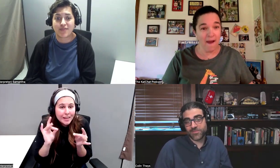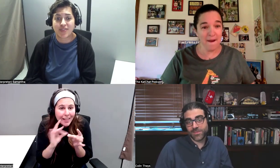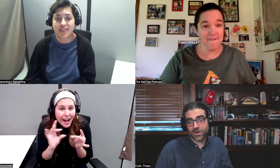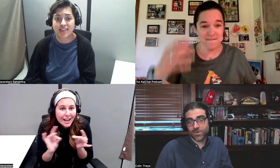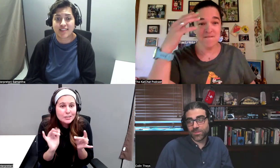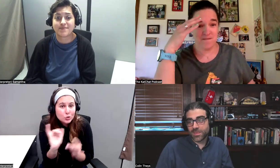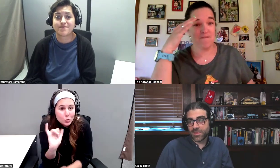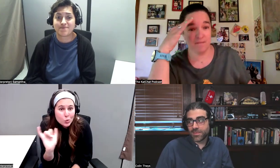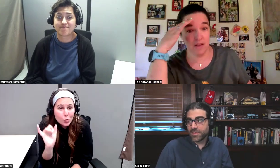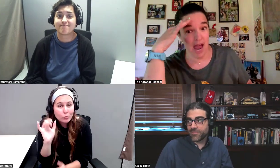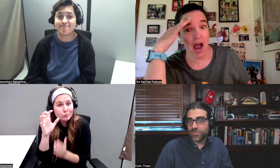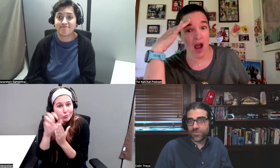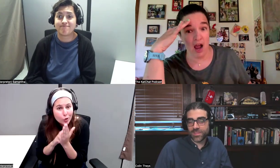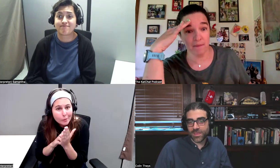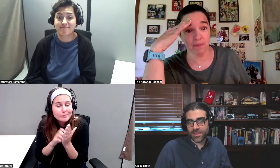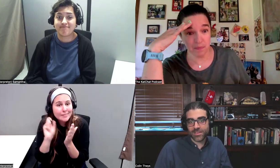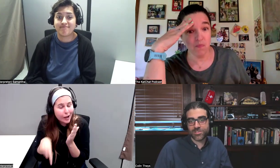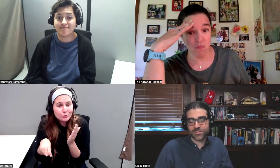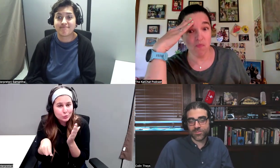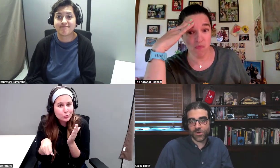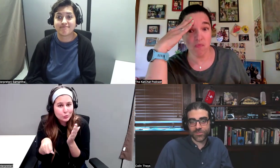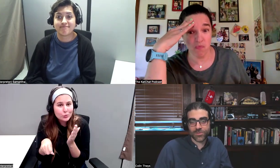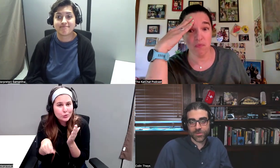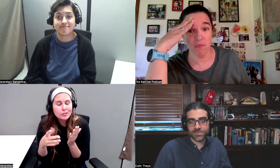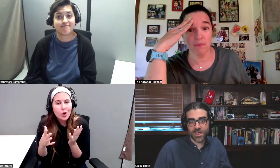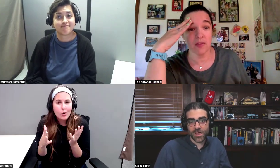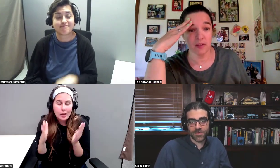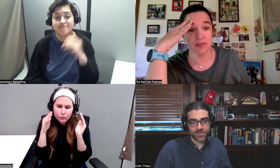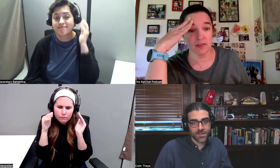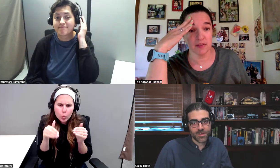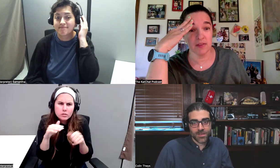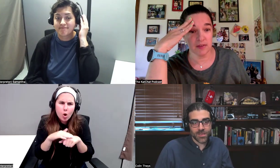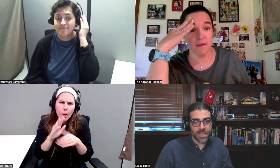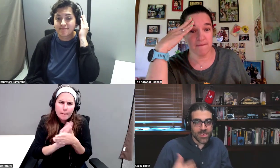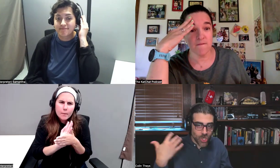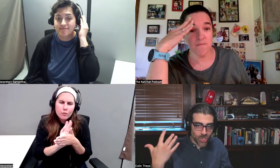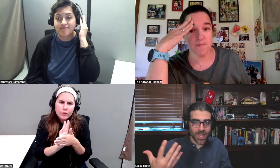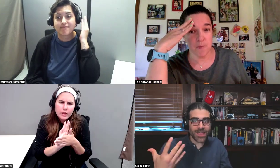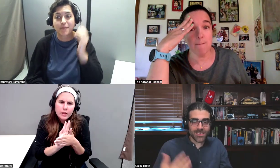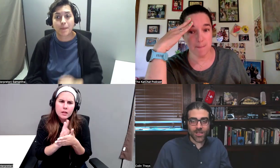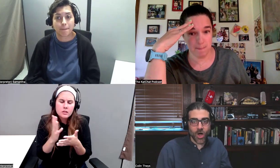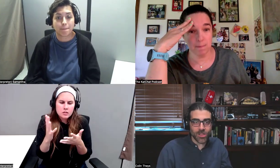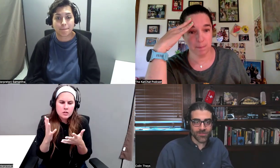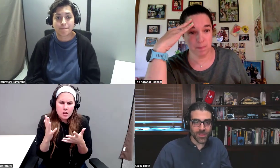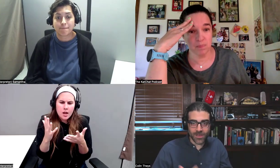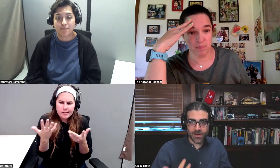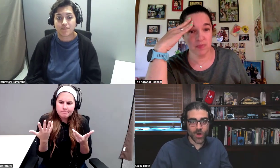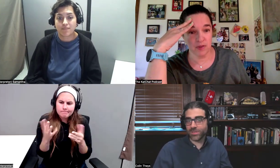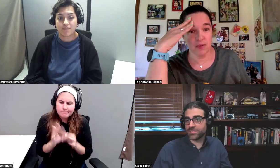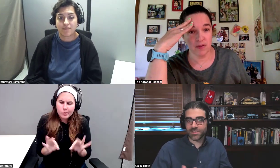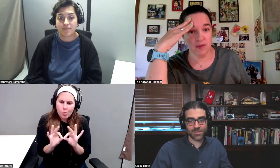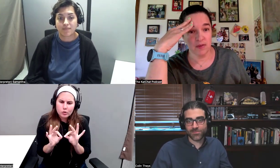honestly, give the Yeah. movie the attention it deserves in terms of internalizing all of